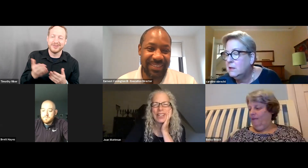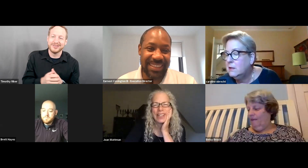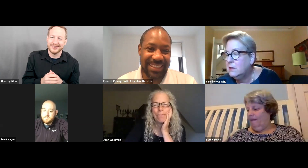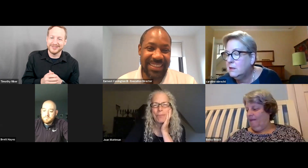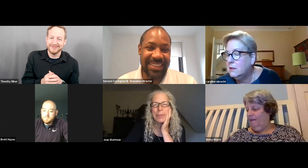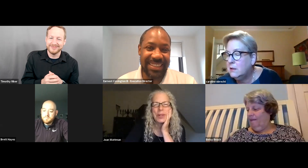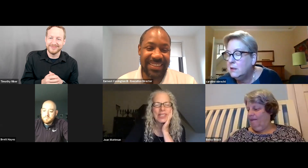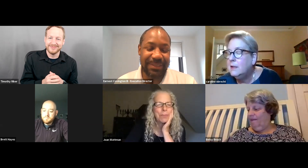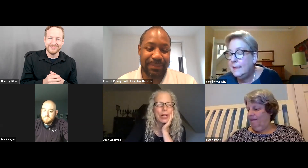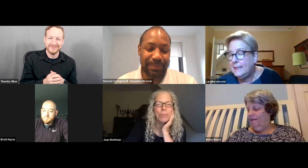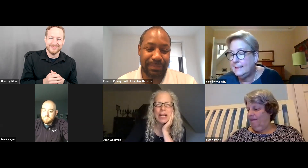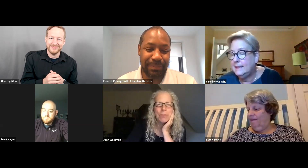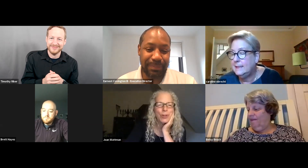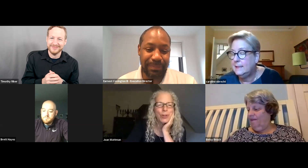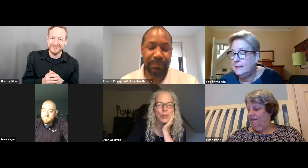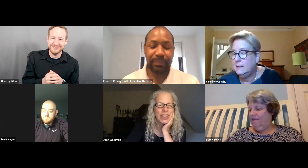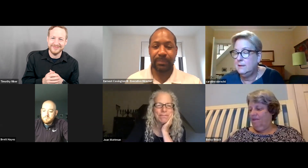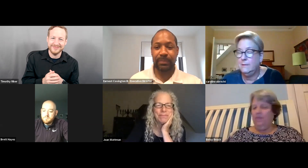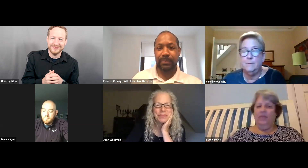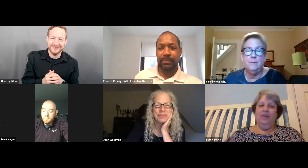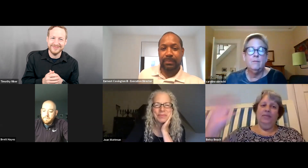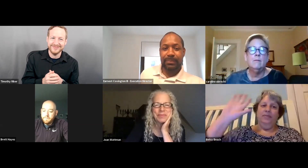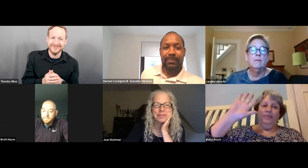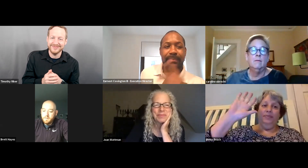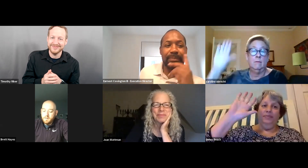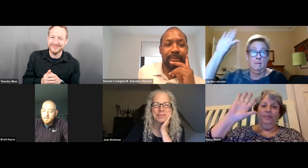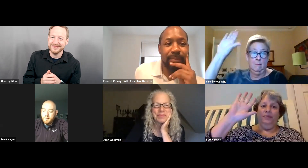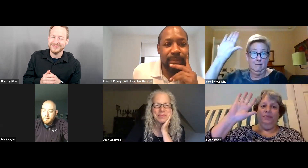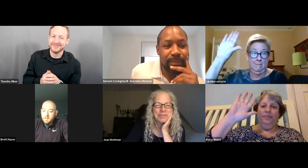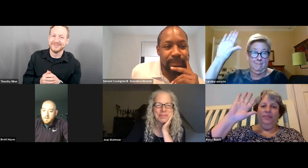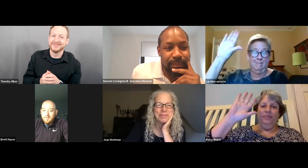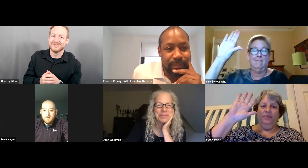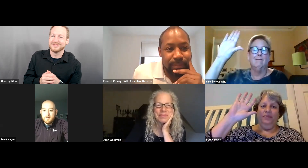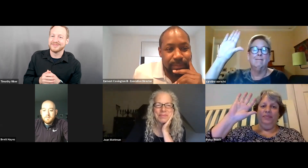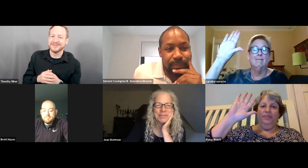hope. Maybe somebody could make a motion.